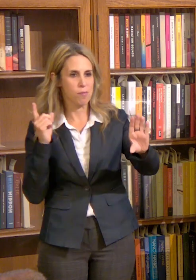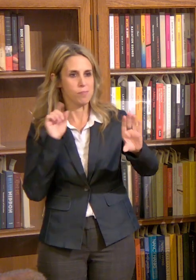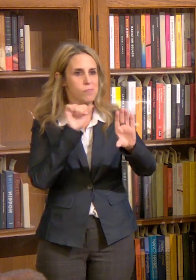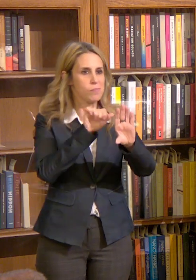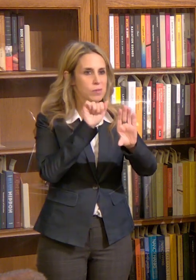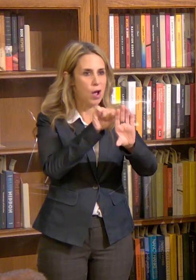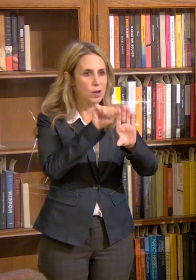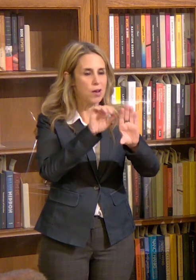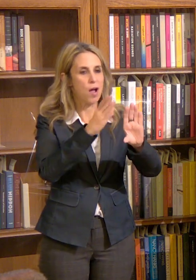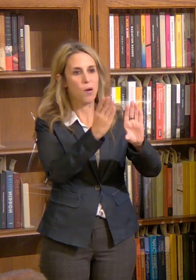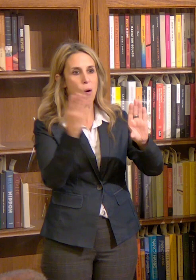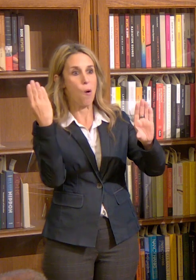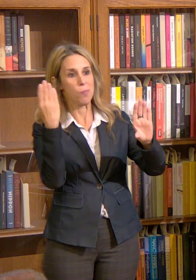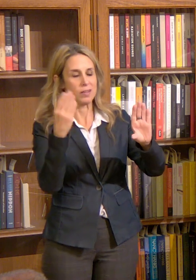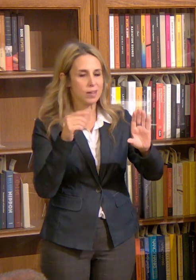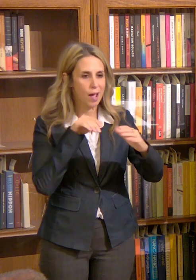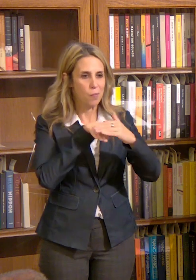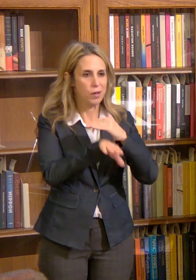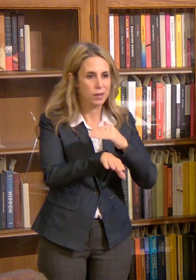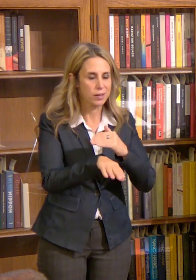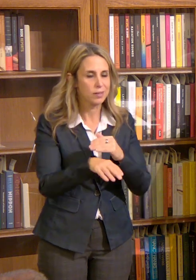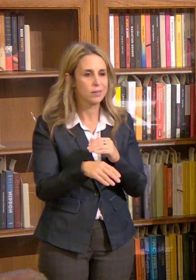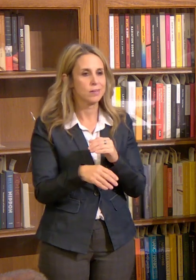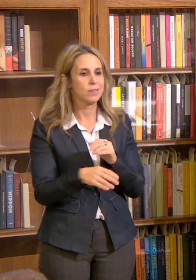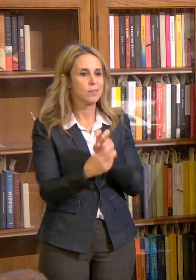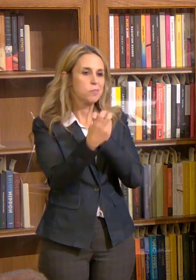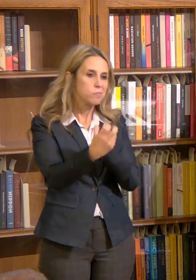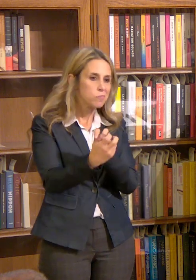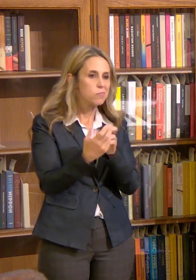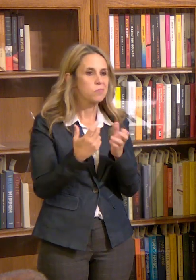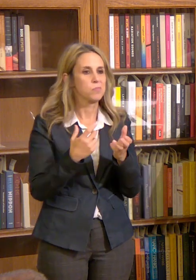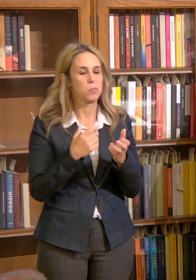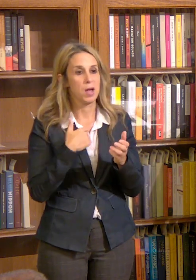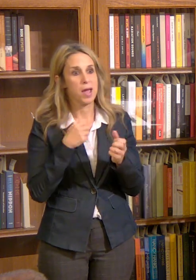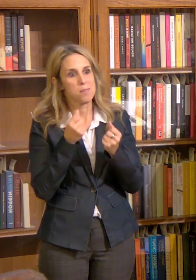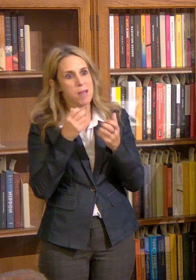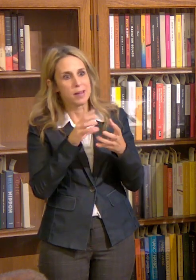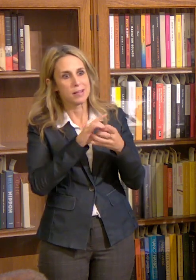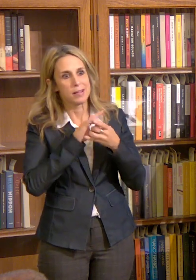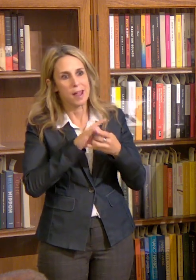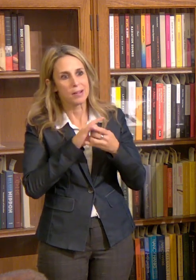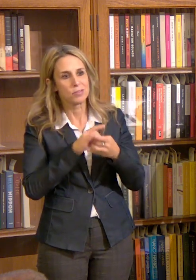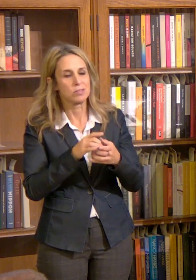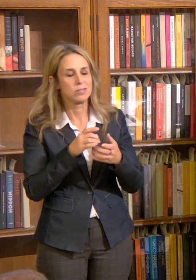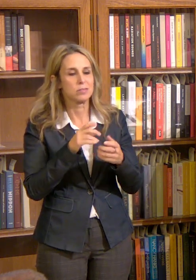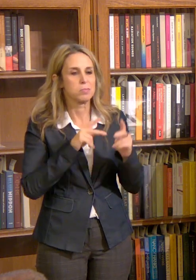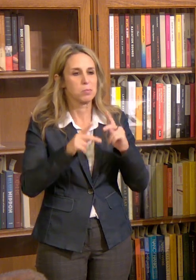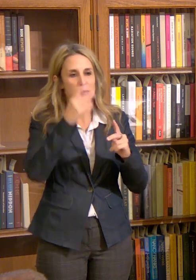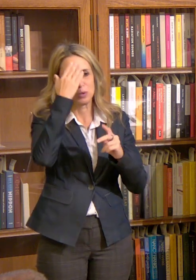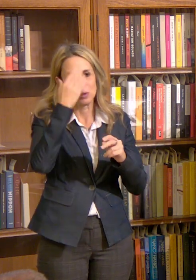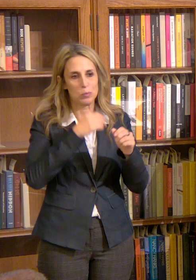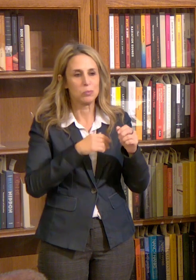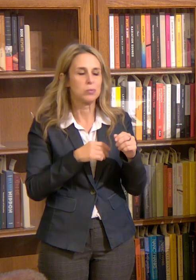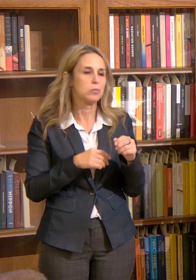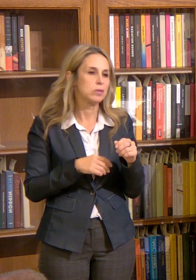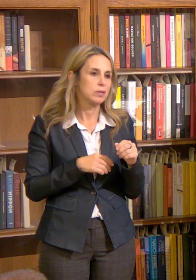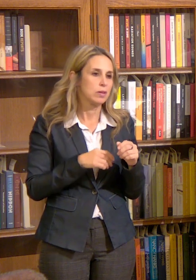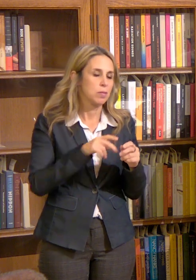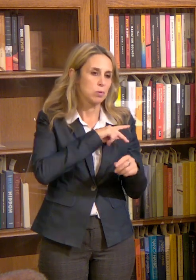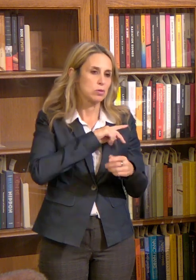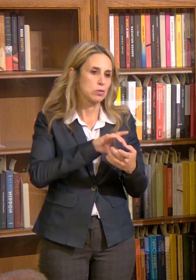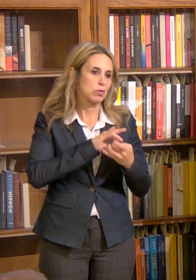told me to come in and we discovered that we we had many cross connections in terms of professional and personal